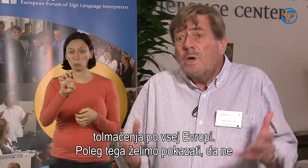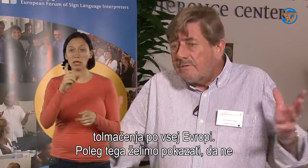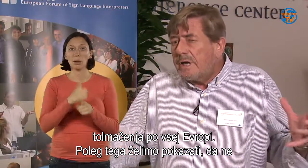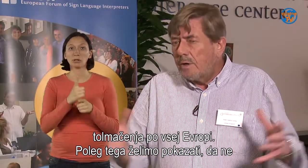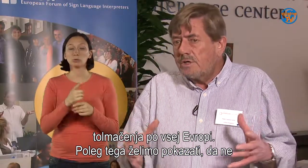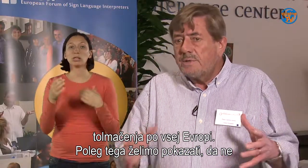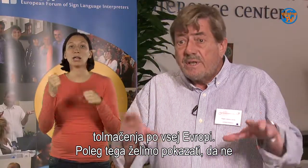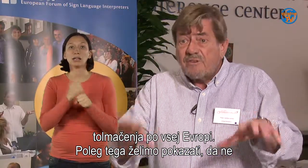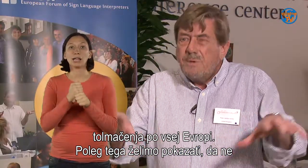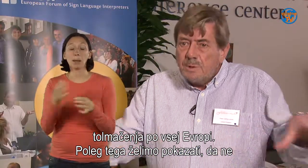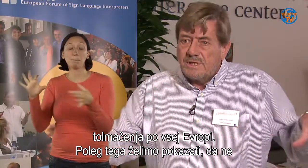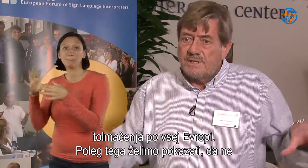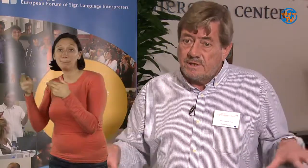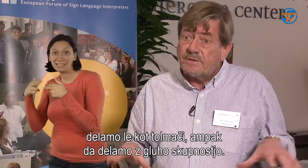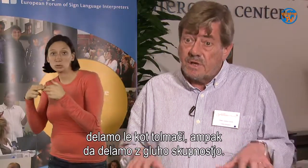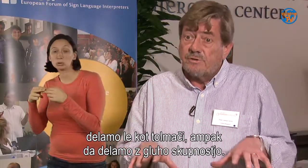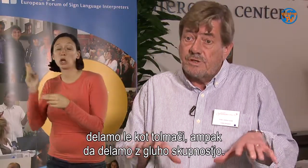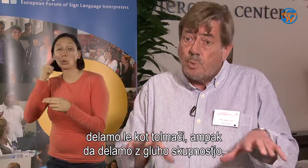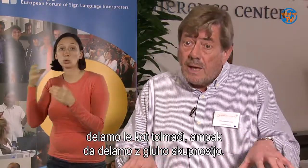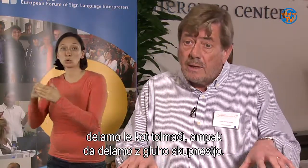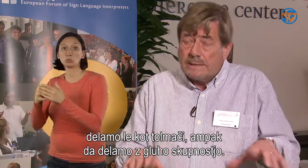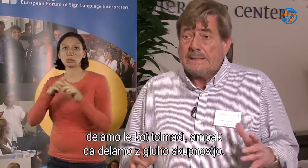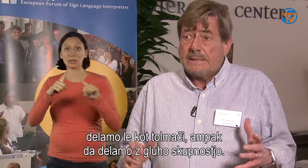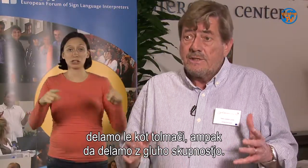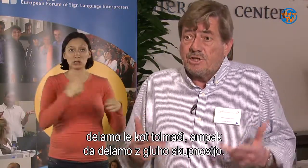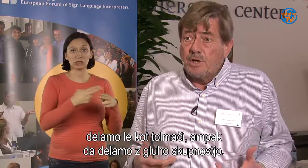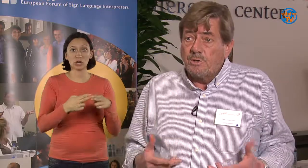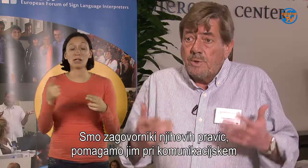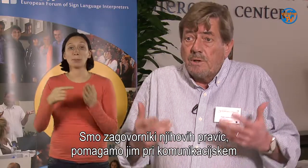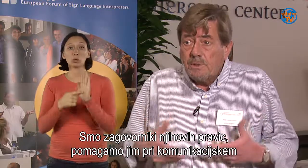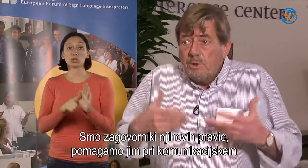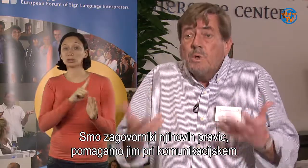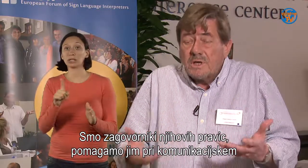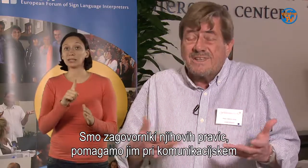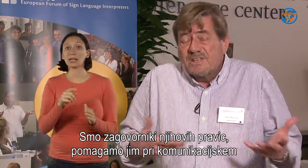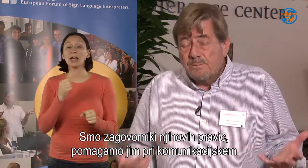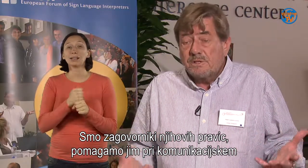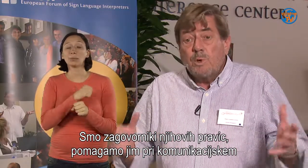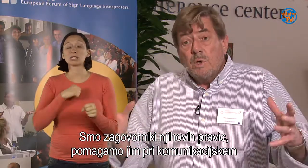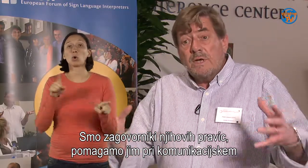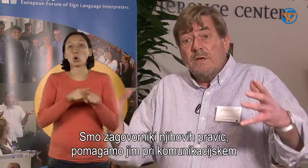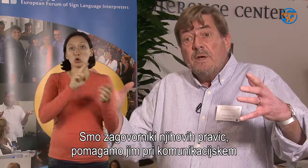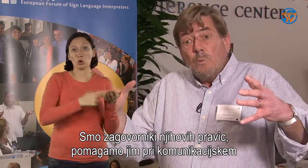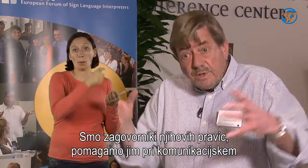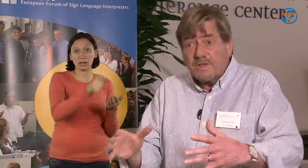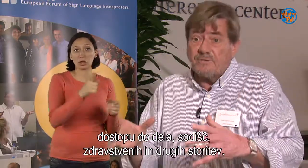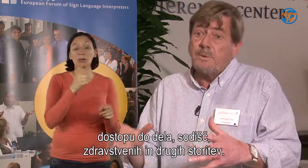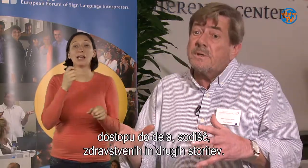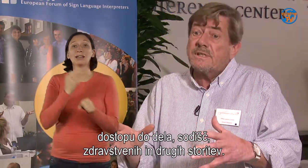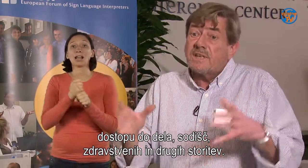very closely with the deaf communities in the different countries as well, to show that we don't only work as interpreters, we're working with the deaf communities to give